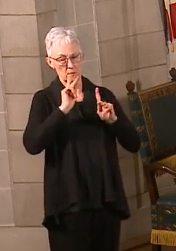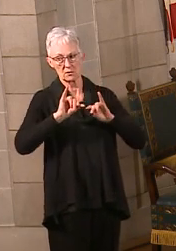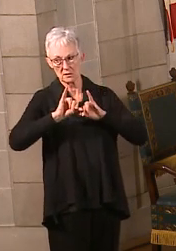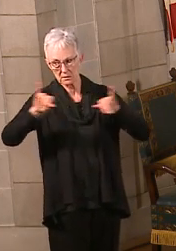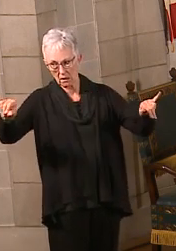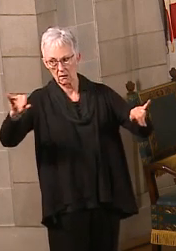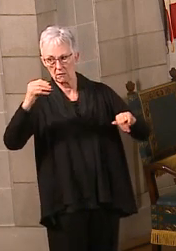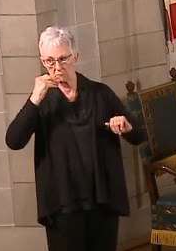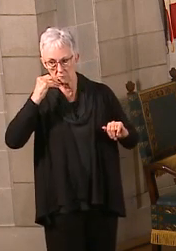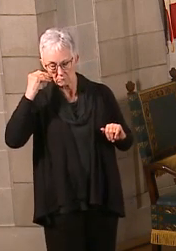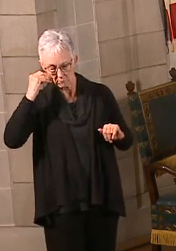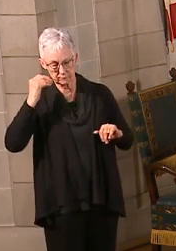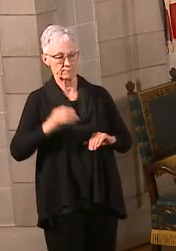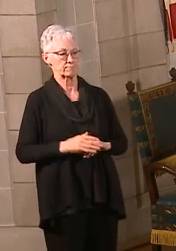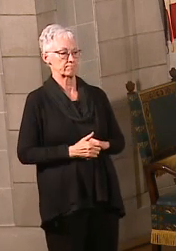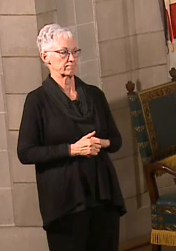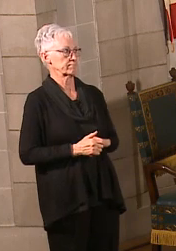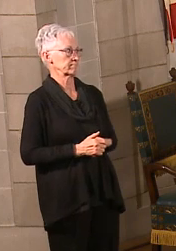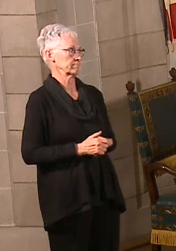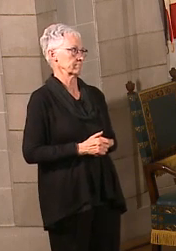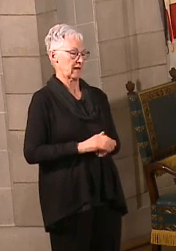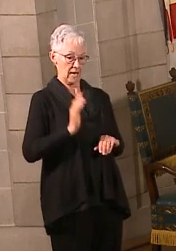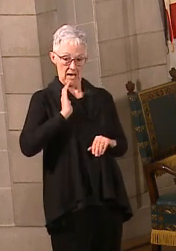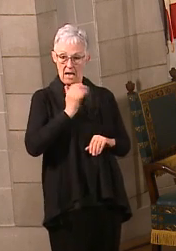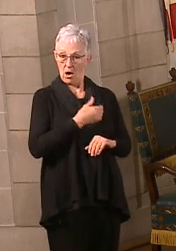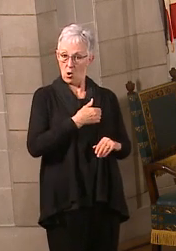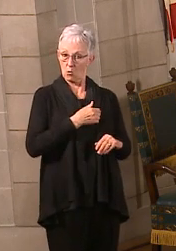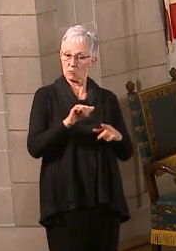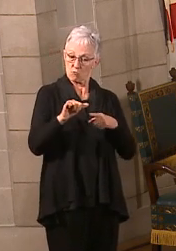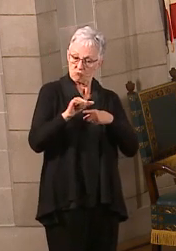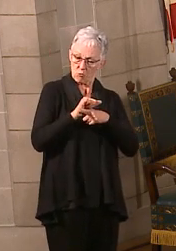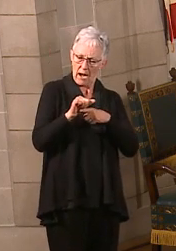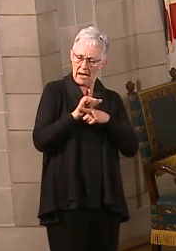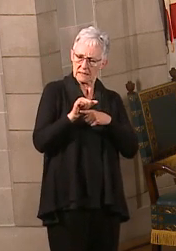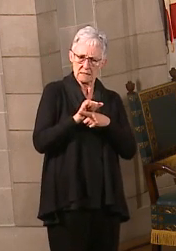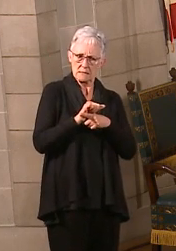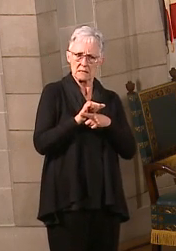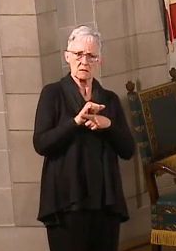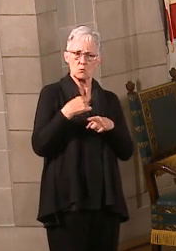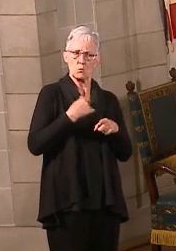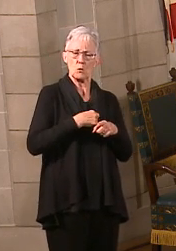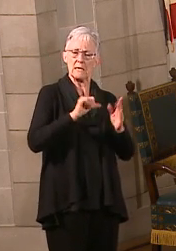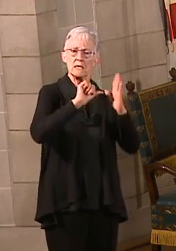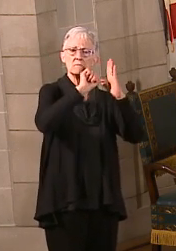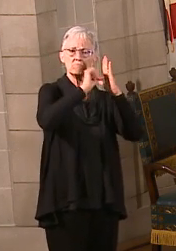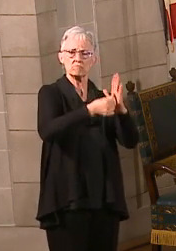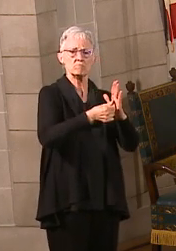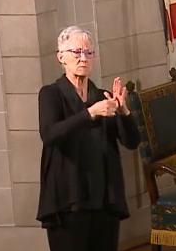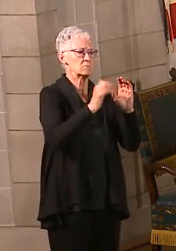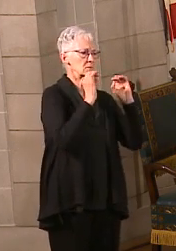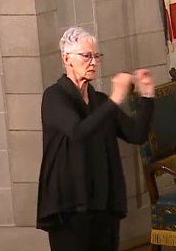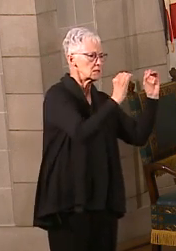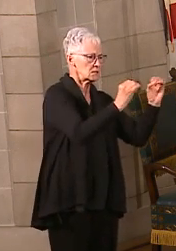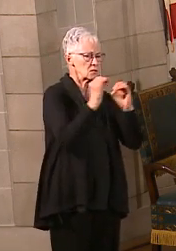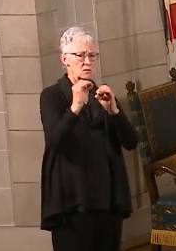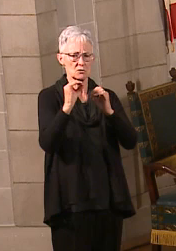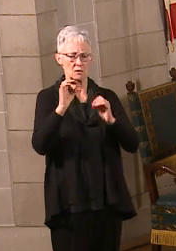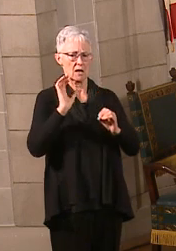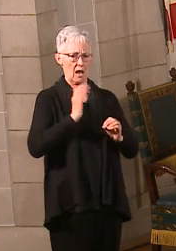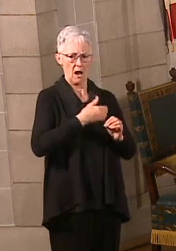is, again, just from a business practice perspective, impressing upon people the need to socially distance in the workplace. Keep 6 feet